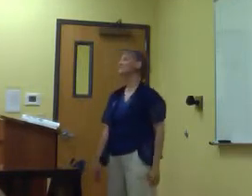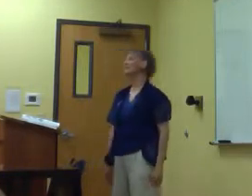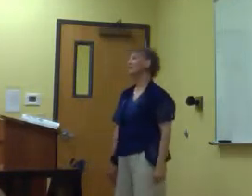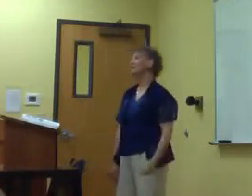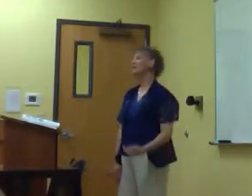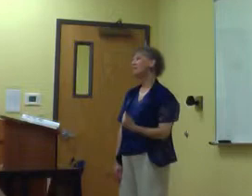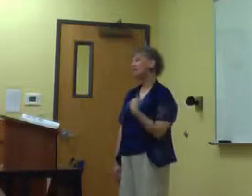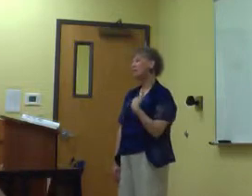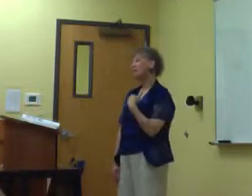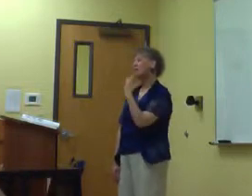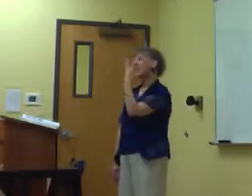said,